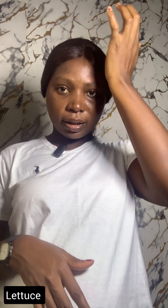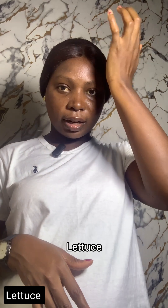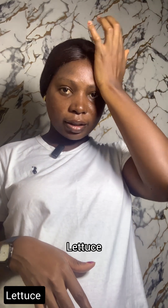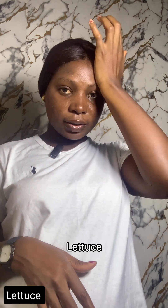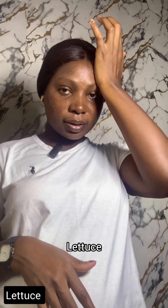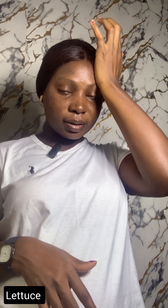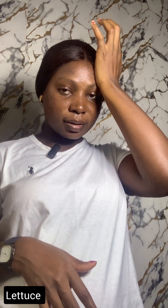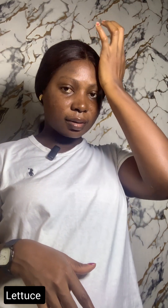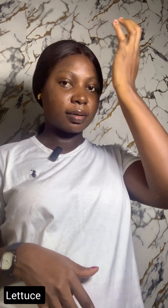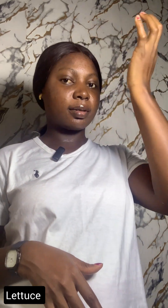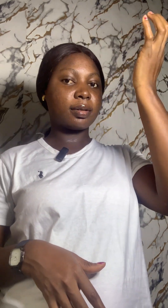Letters.